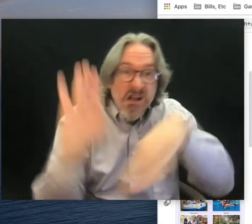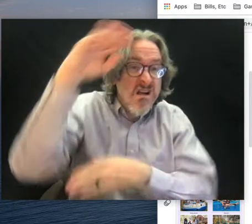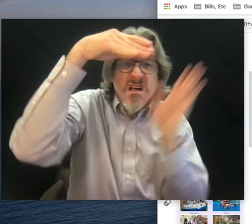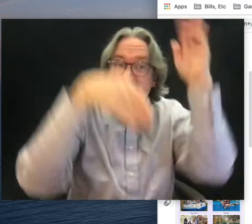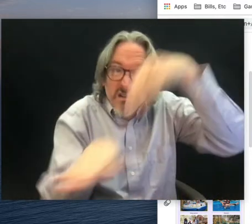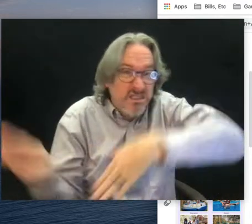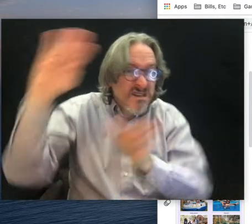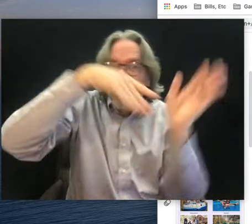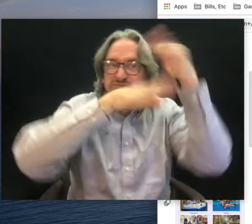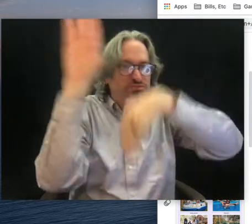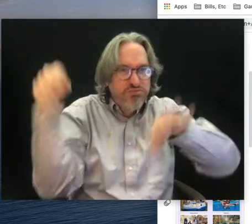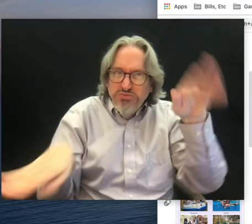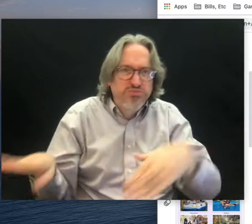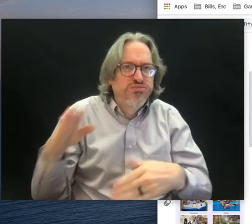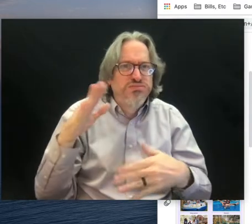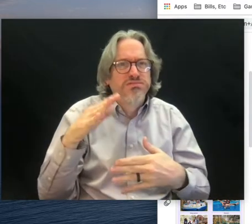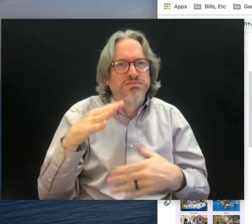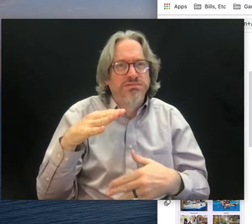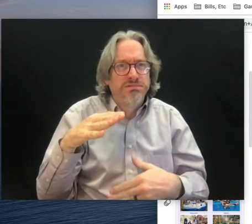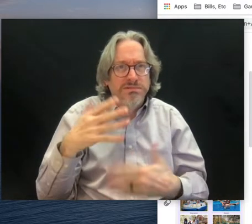a